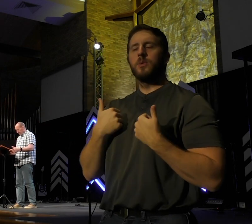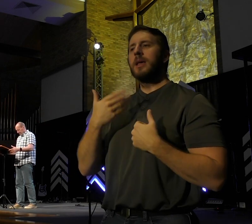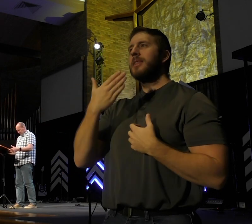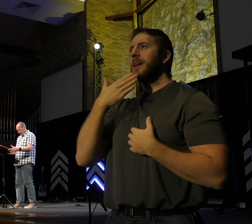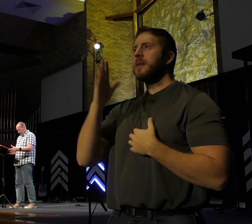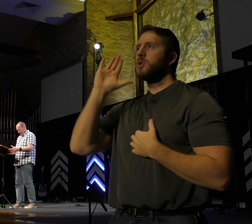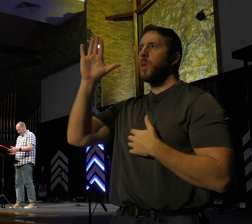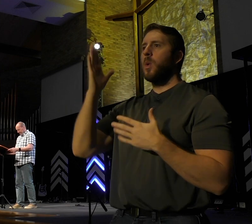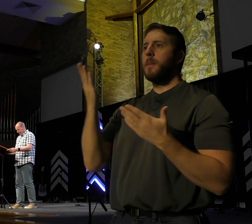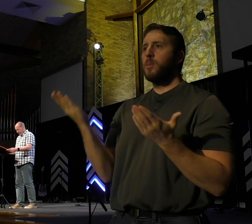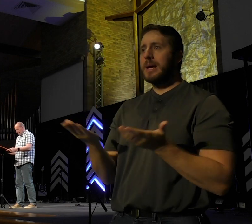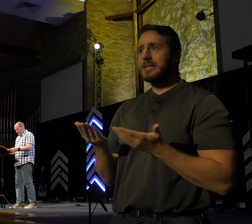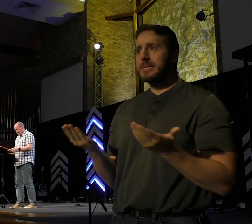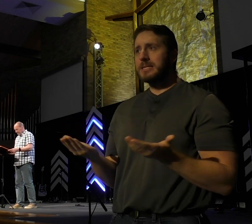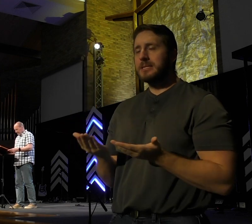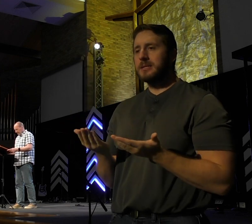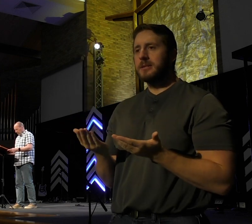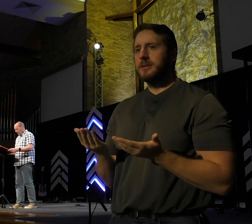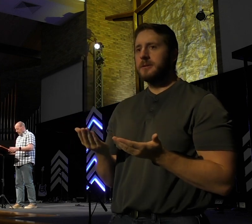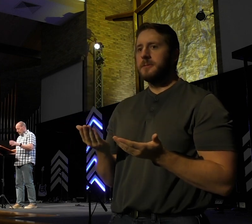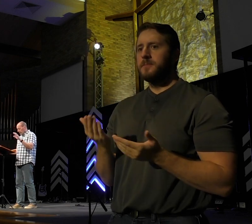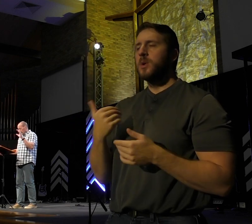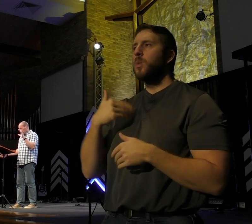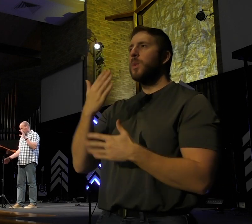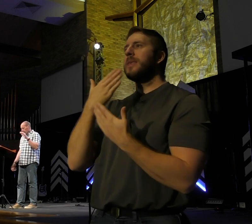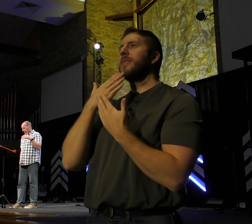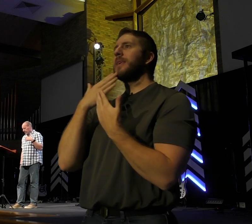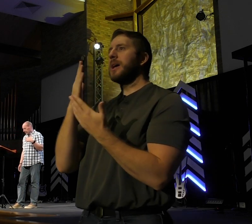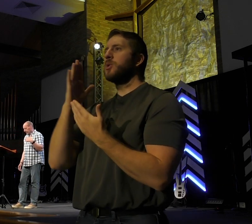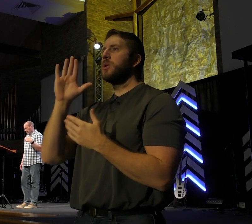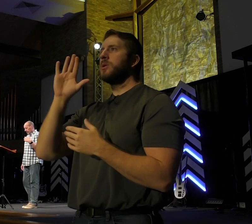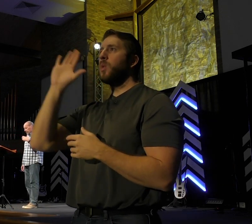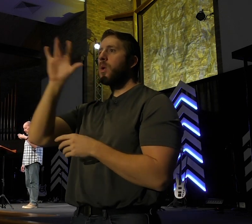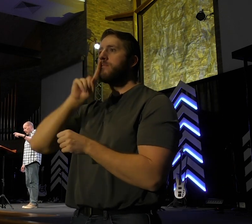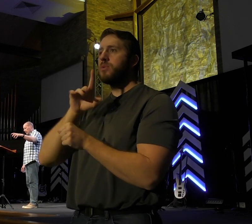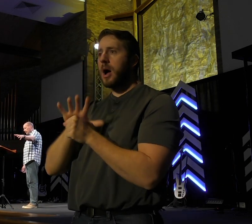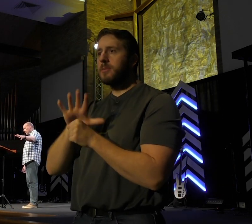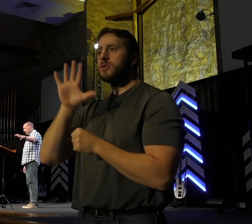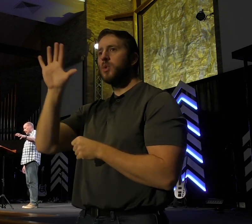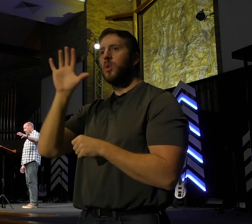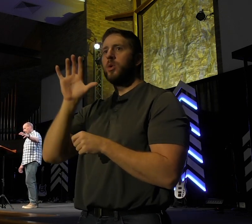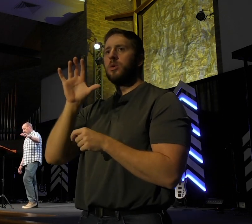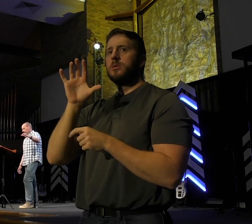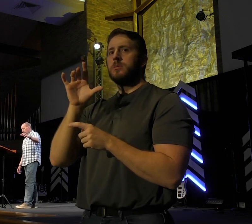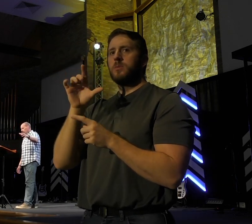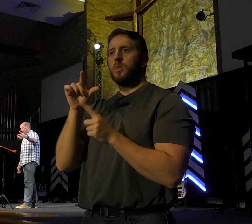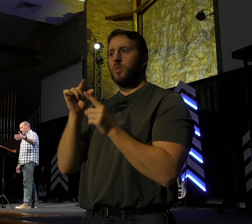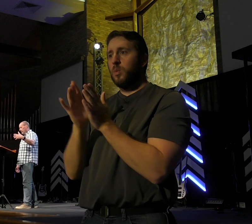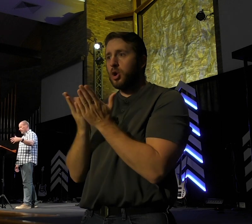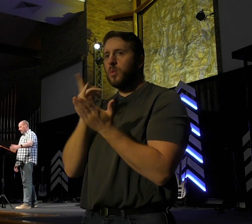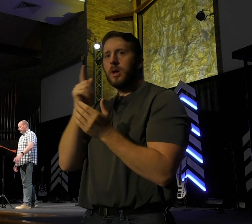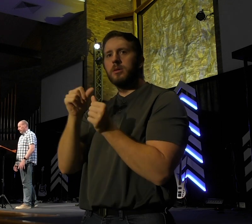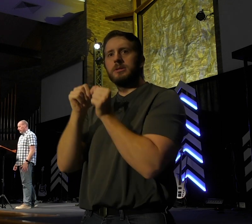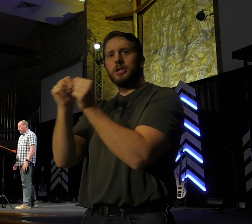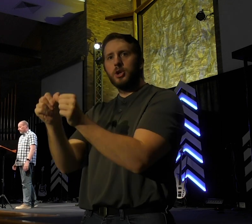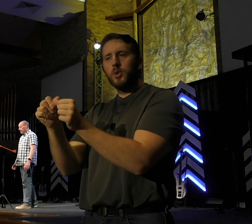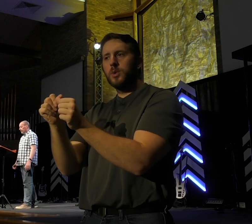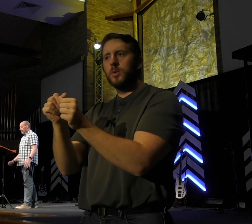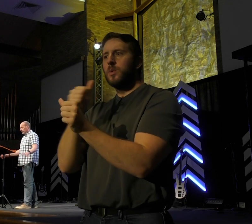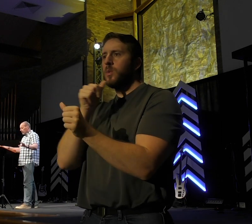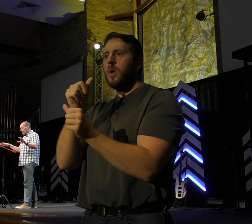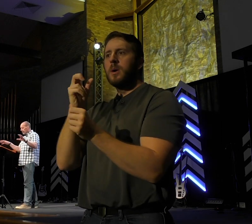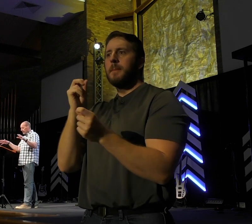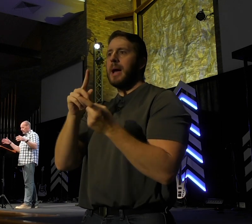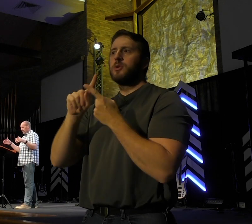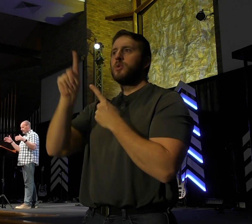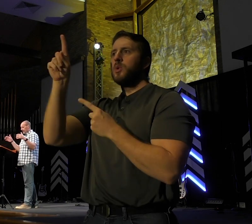thank you for your presence here. And we thank you that you promise that your word will go forth and it will not return to you empty